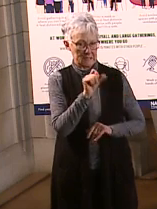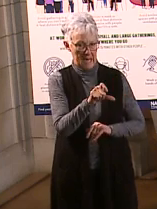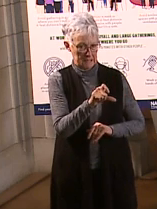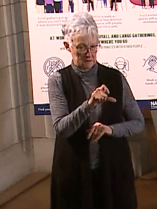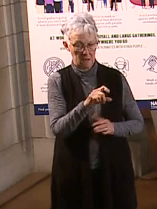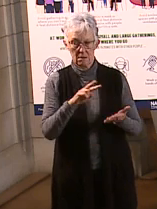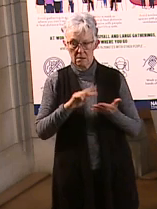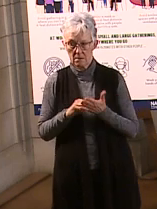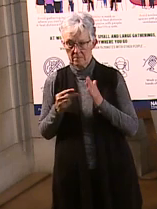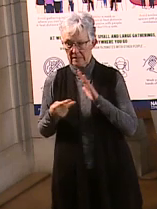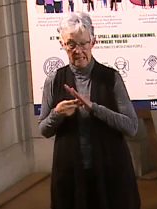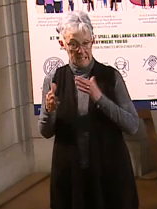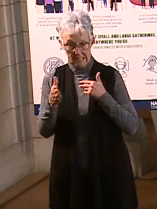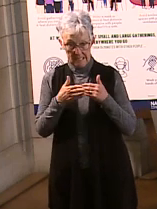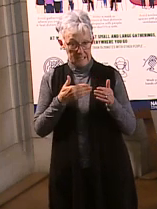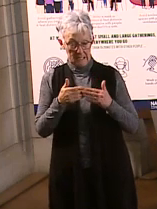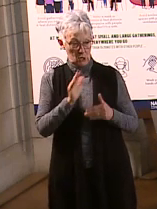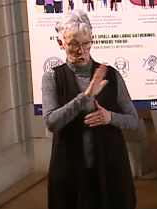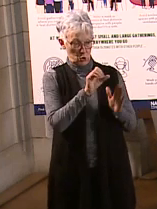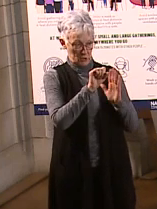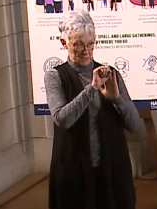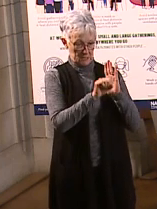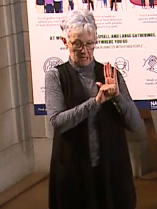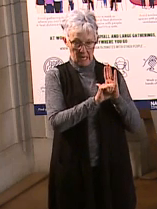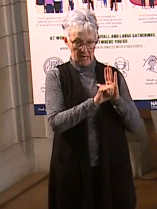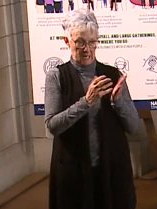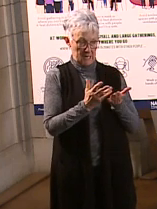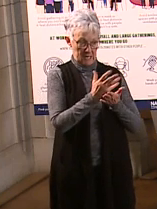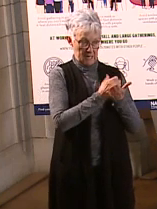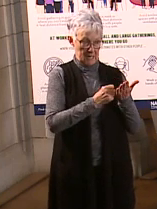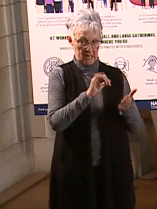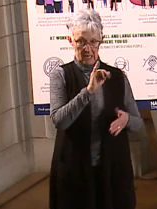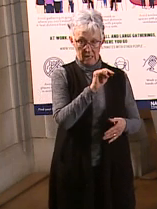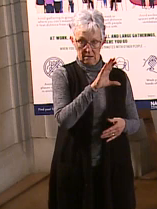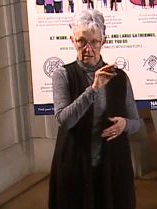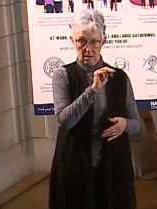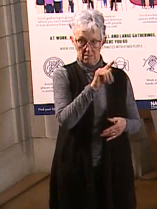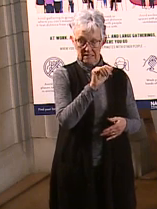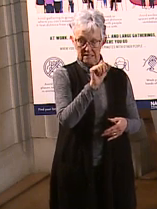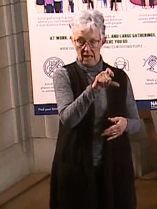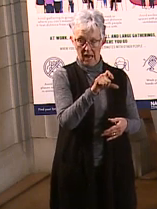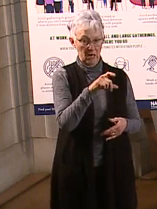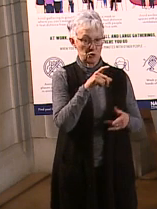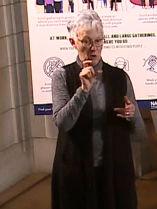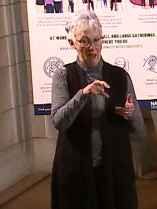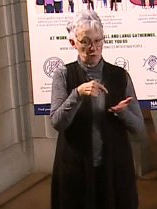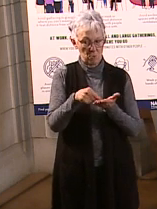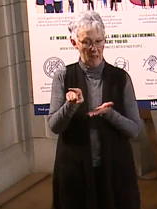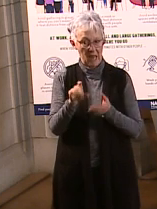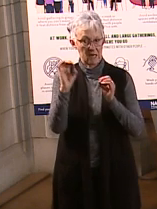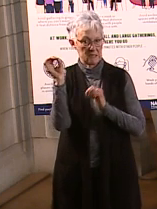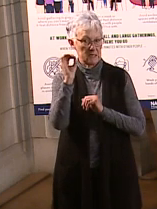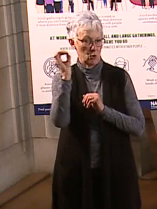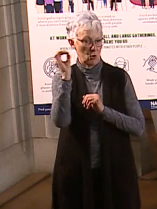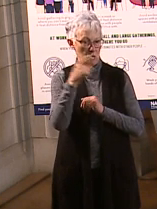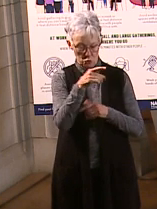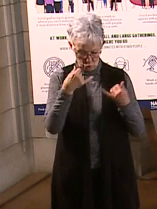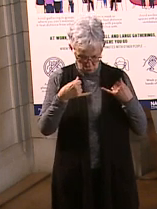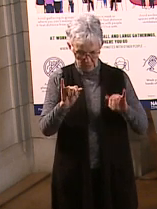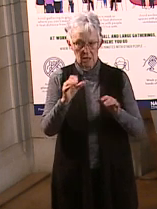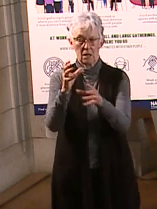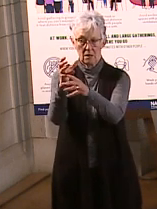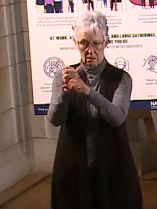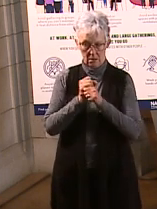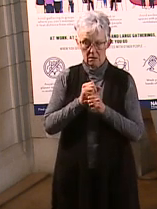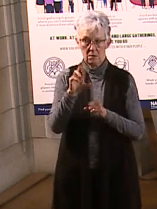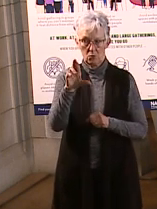That means that even if your state income tax liability is zero, you will still receive the balance of the credit as a refund